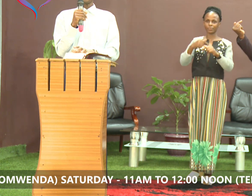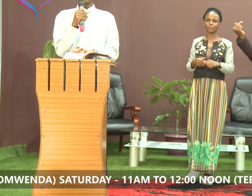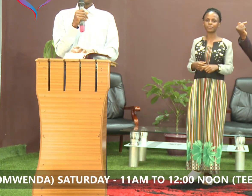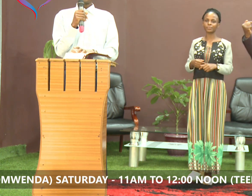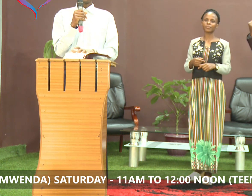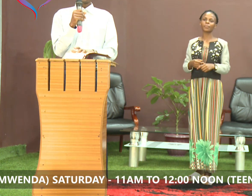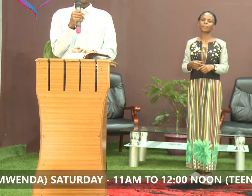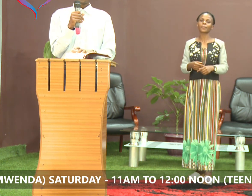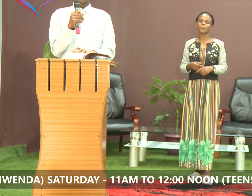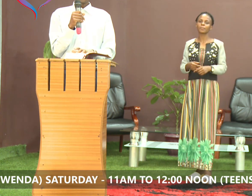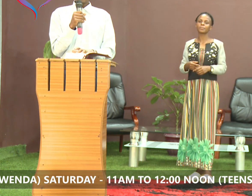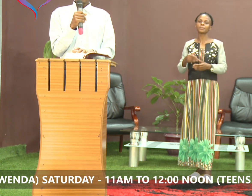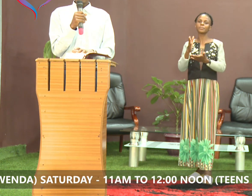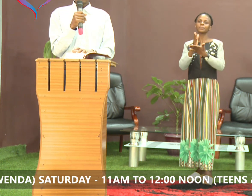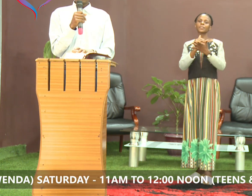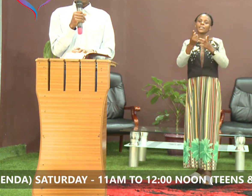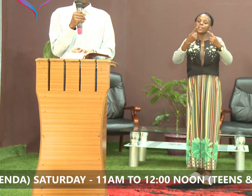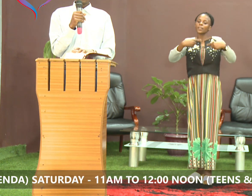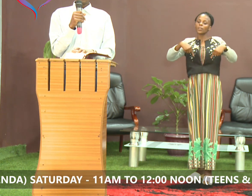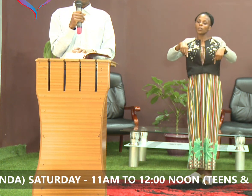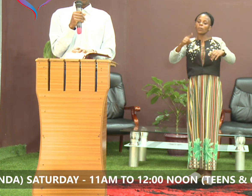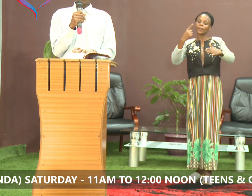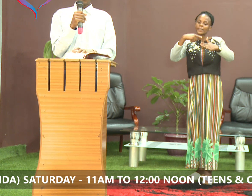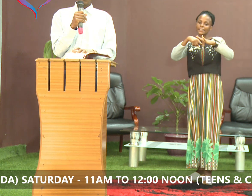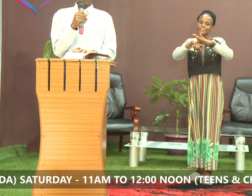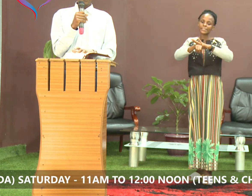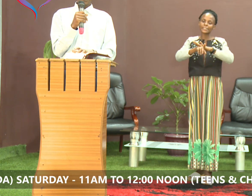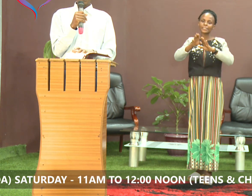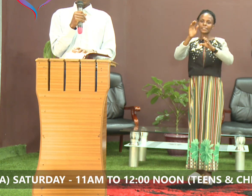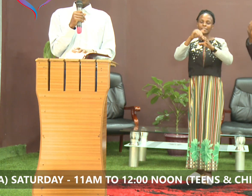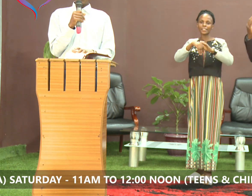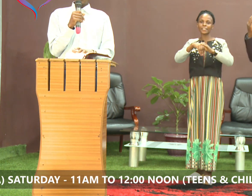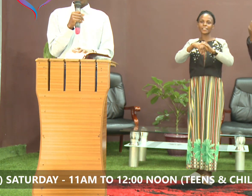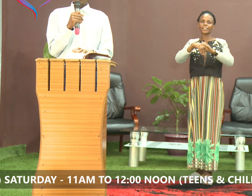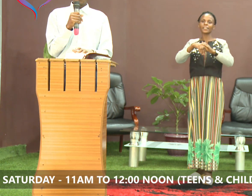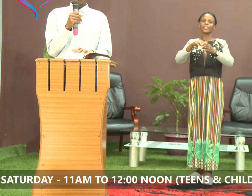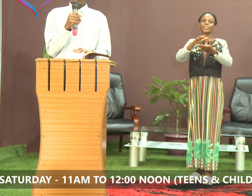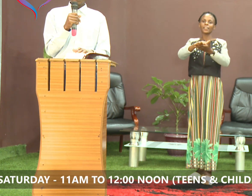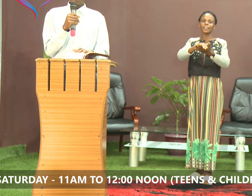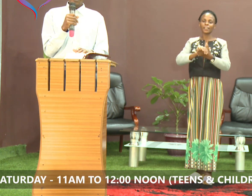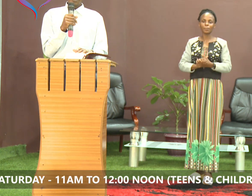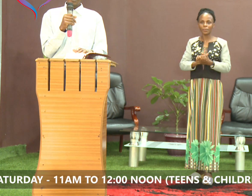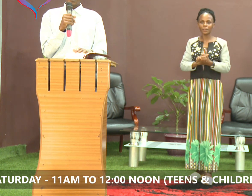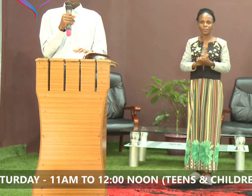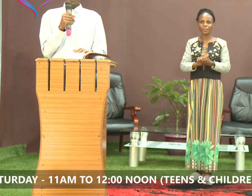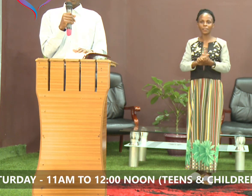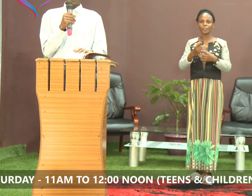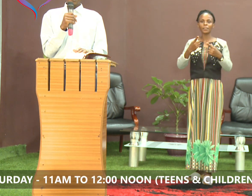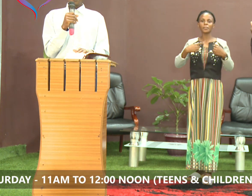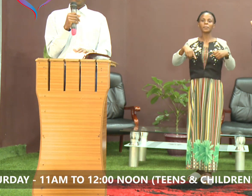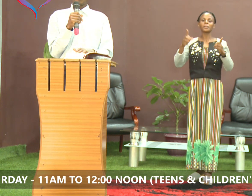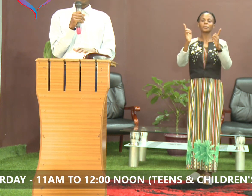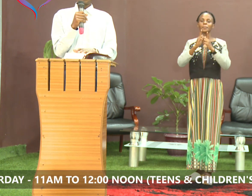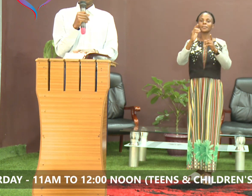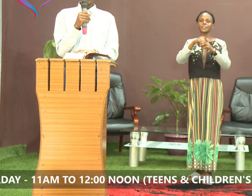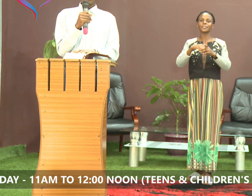objective. Twayingira mu bufumbo nga tetuyina goals, twesanga mu katale, twesanga mu service, ne bagamba hugging akuliranye, eventually n'omulaba